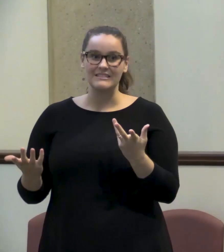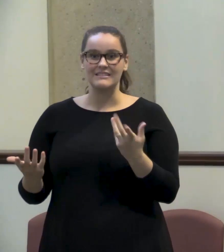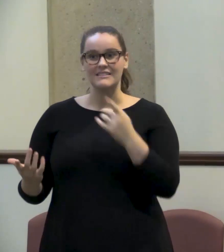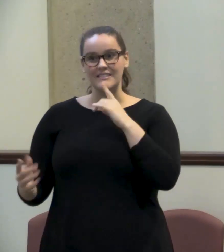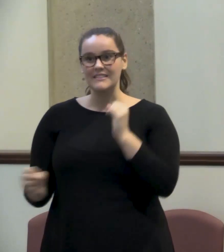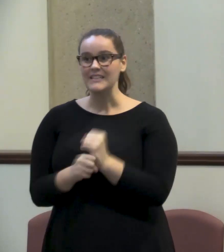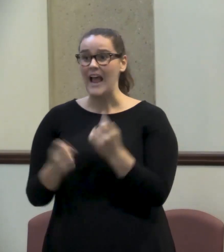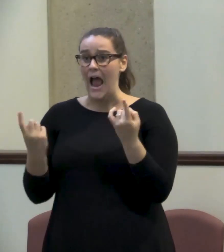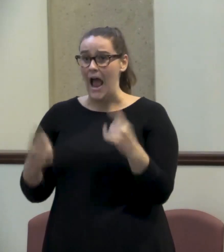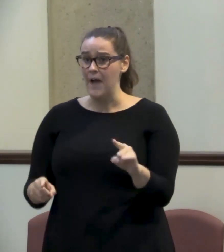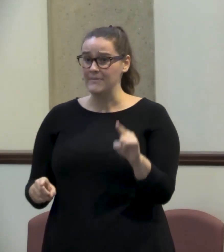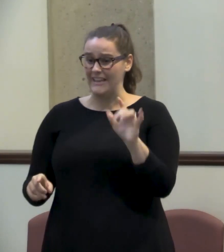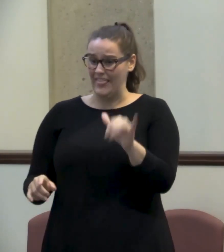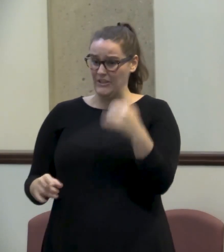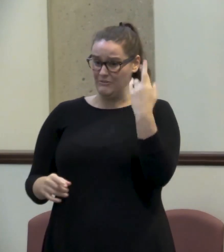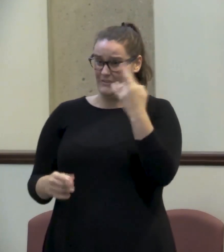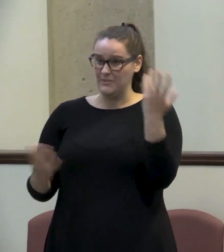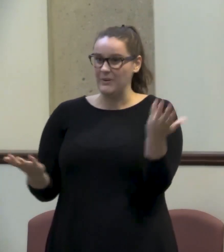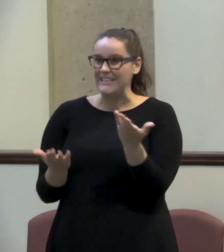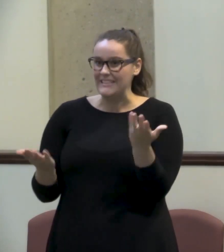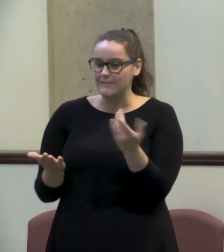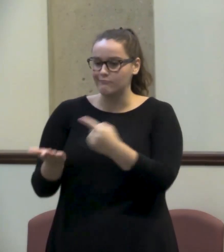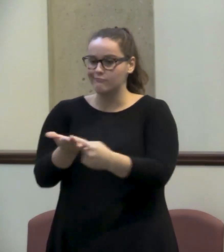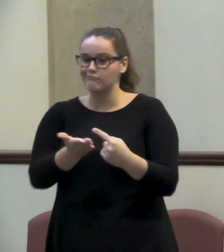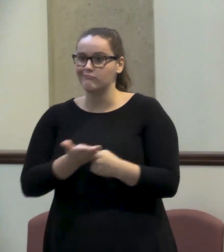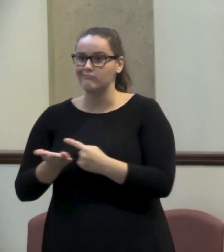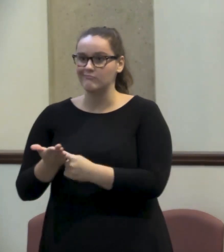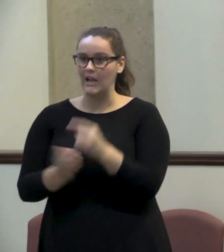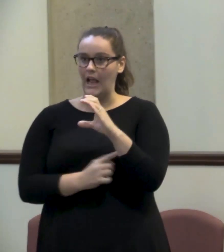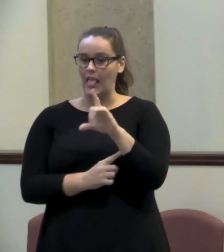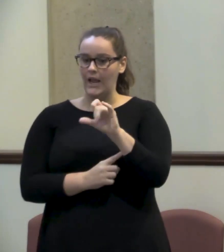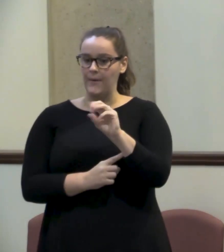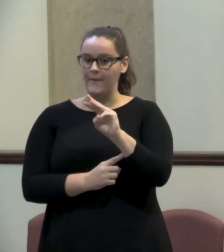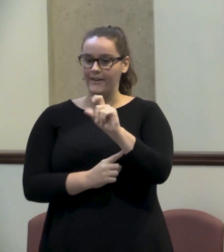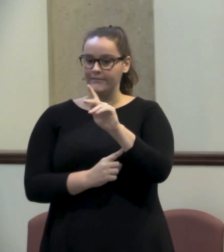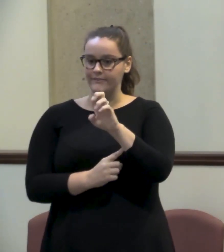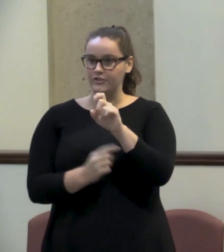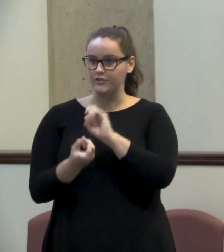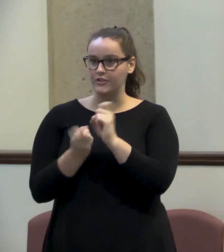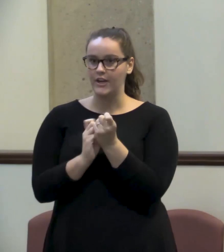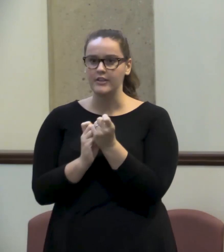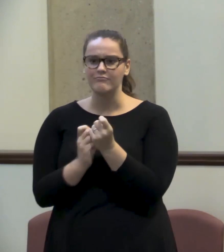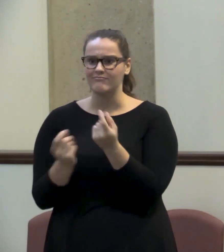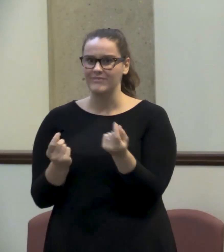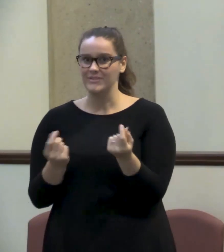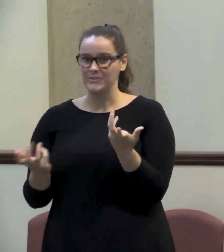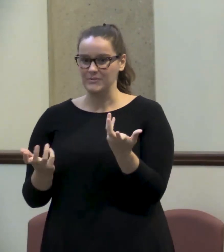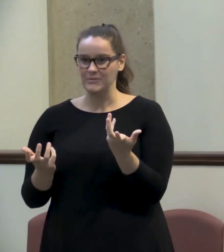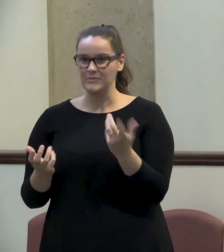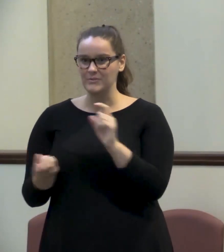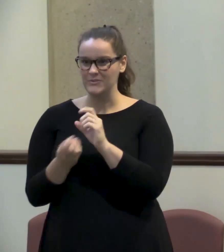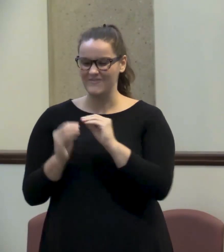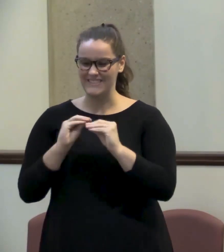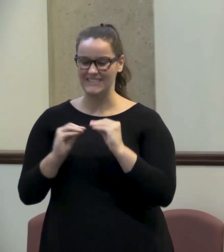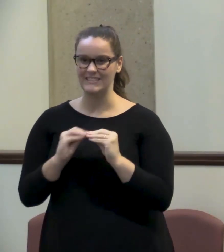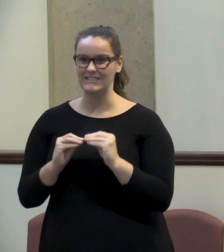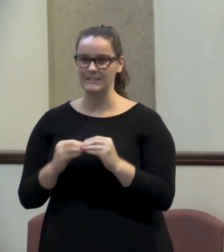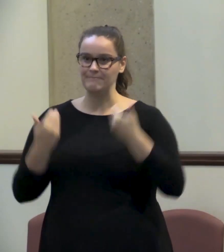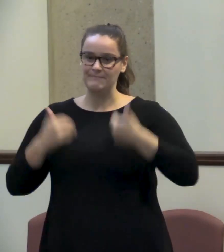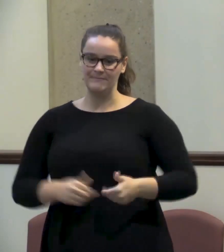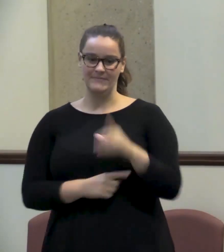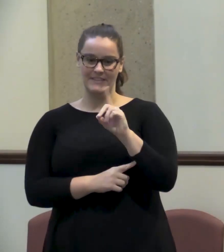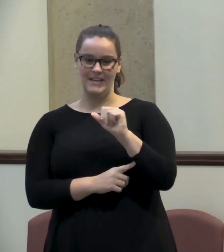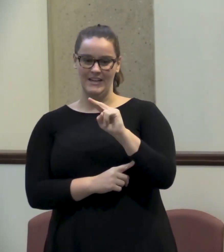Part of the reason we're here is to talk about what climate change is already doing and what we can do about it. So I'm really excited to have you here. My name is